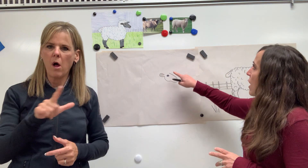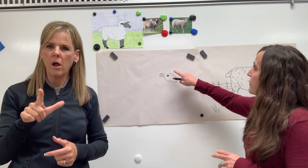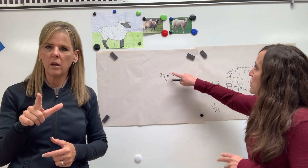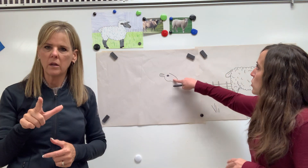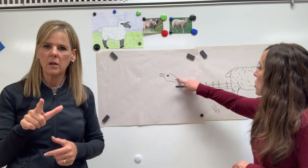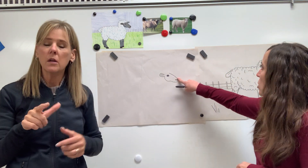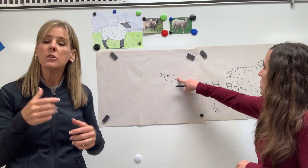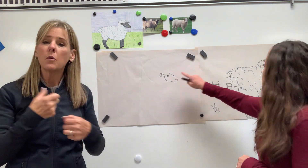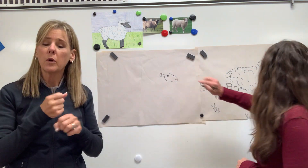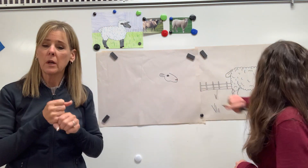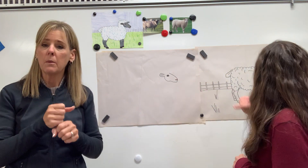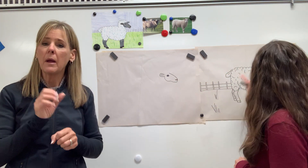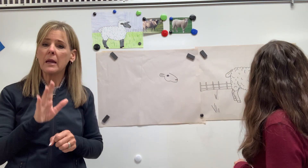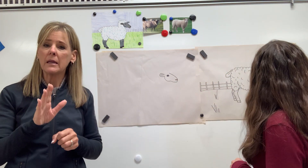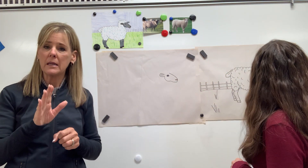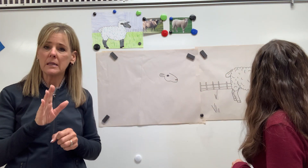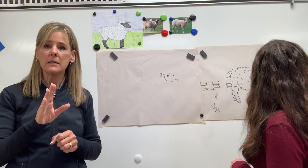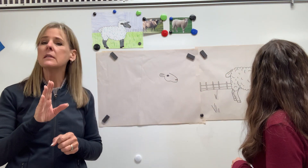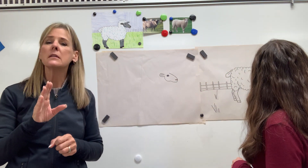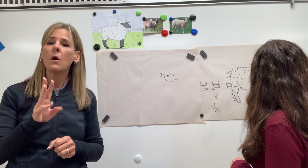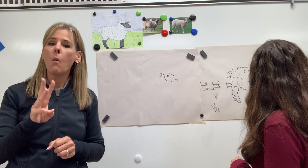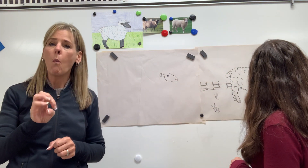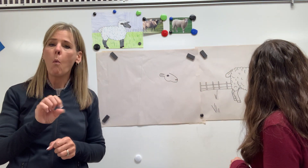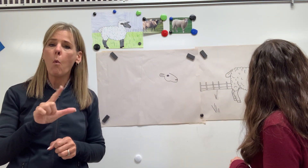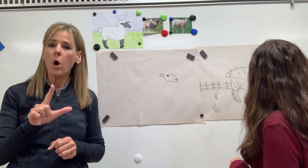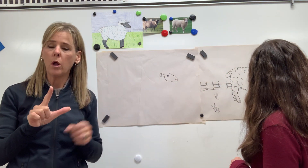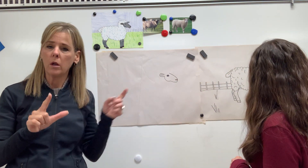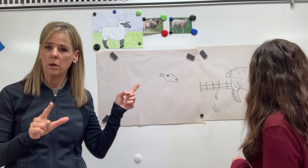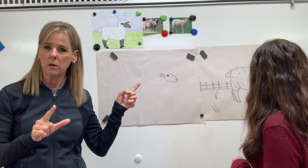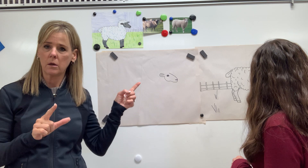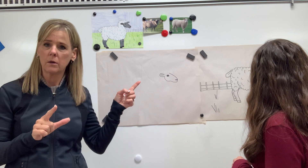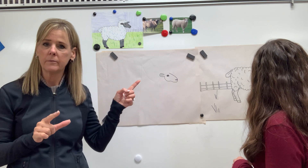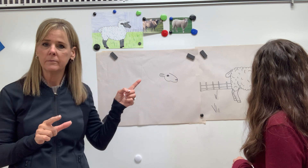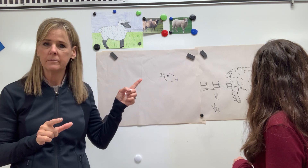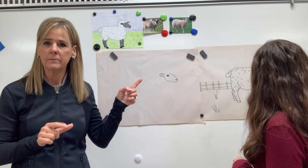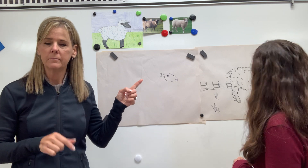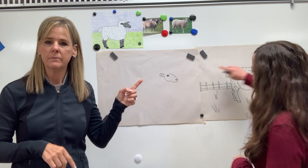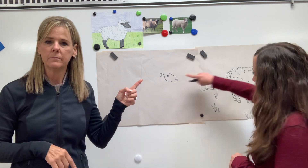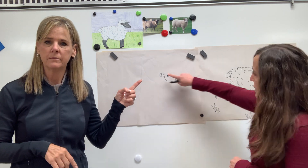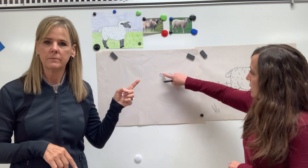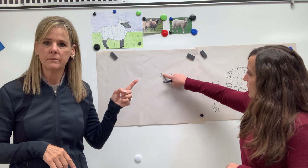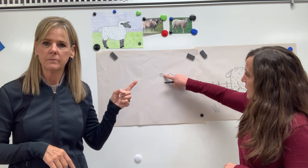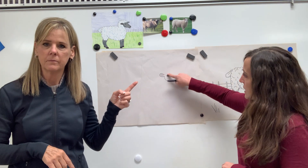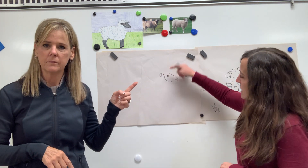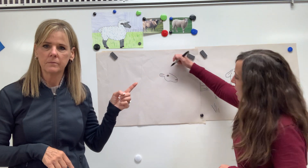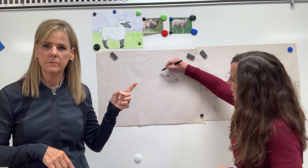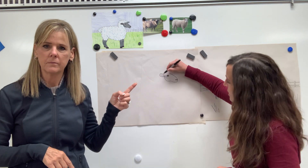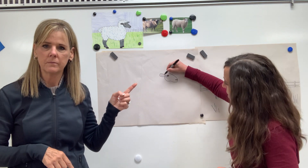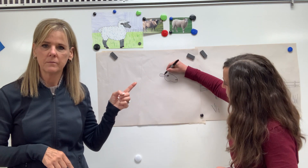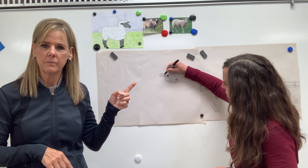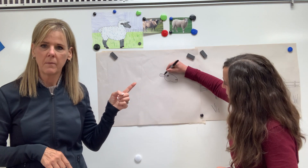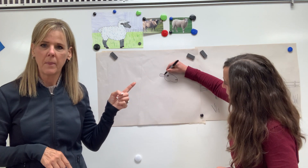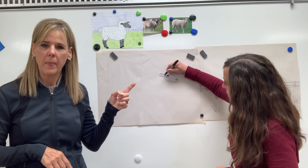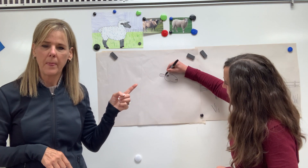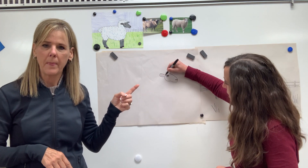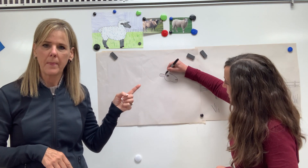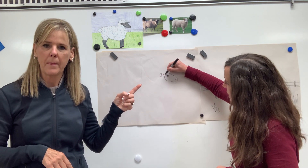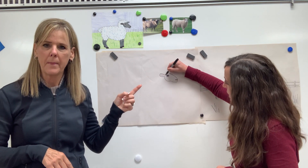fluffy wool. So over his ear till this line, I'm gonna go ahead and make